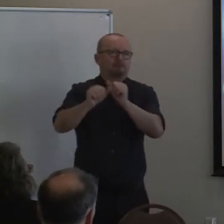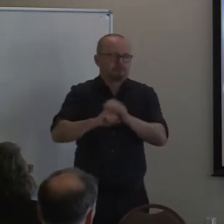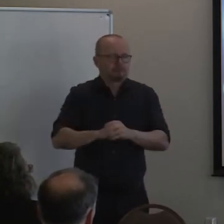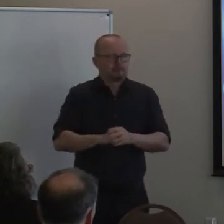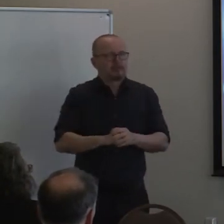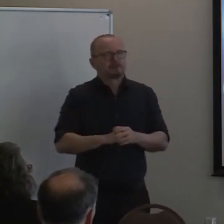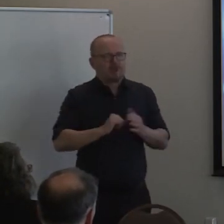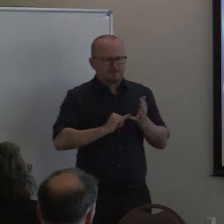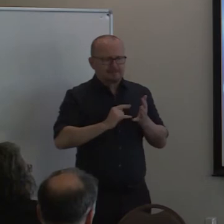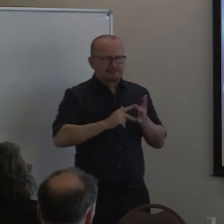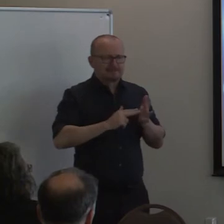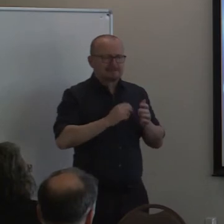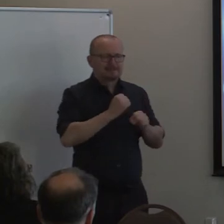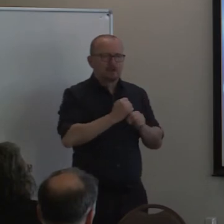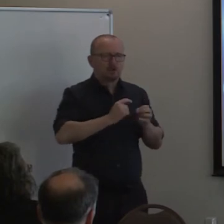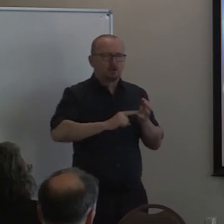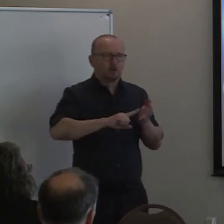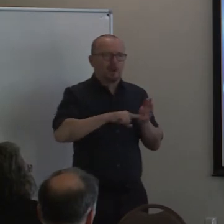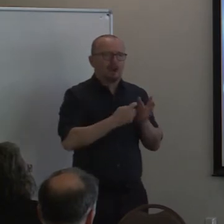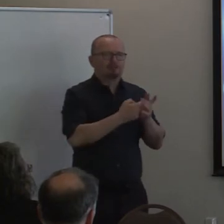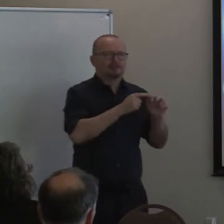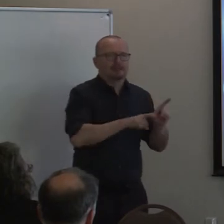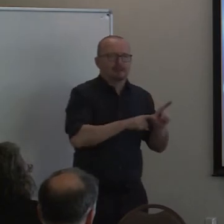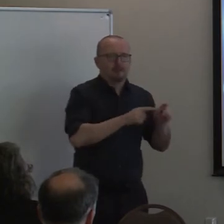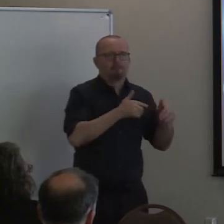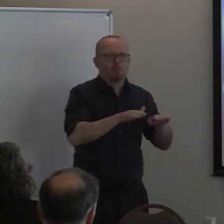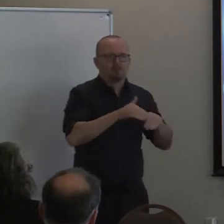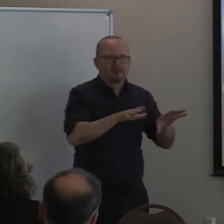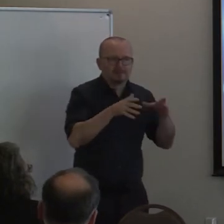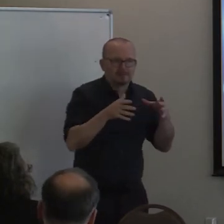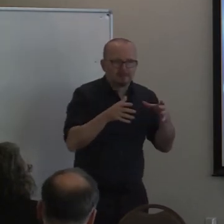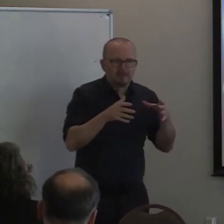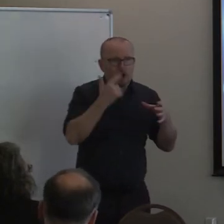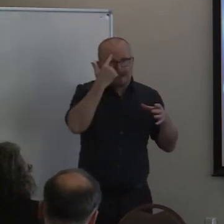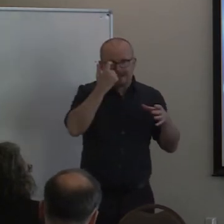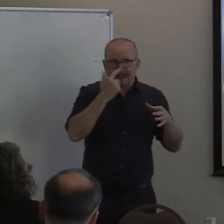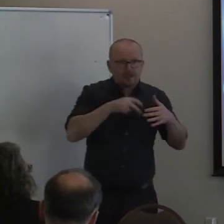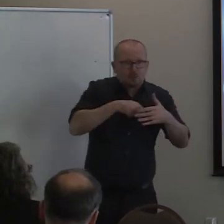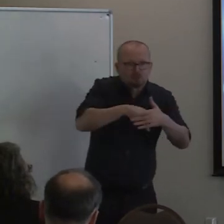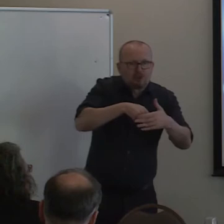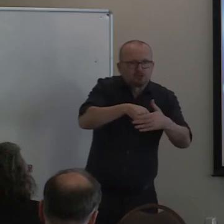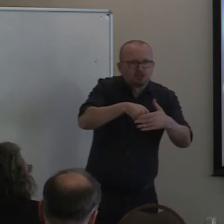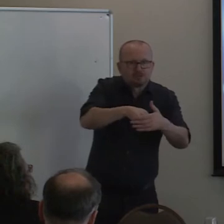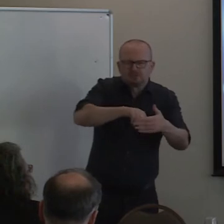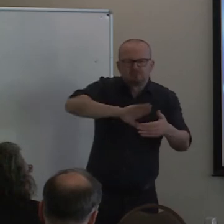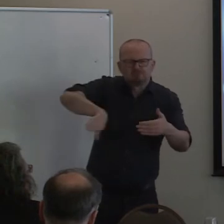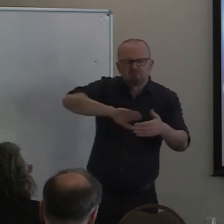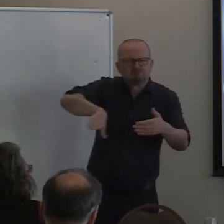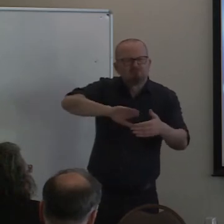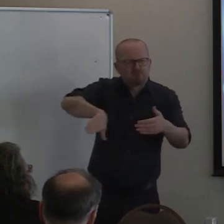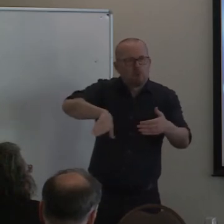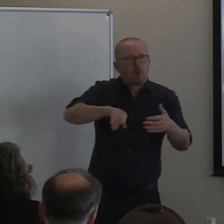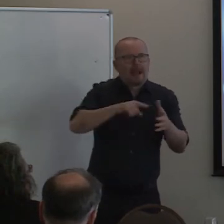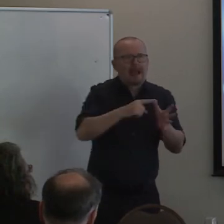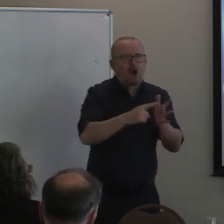belief there is that there's this need to accelerate technological disruption and progress to the point where humans become kind of integrated with AI, like the